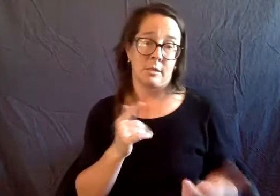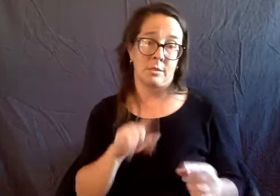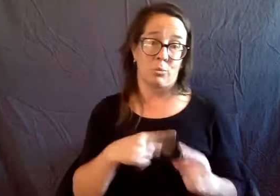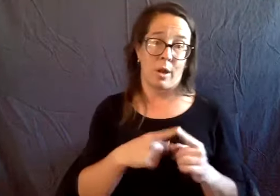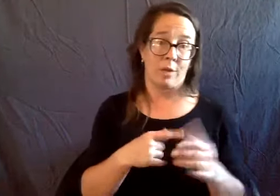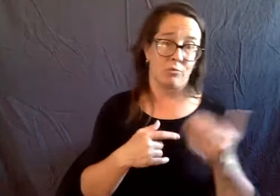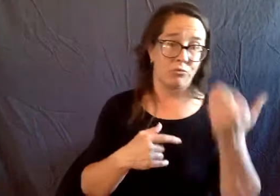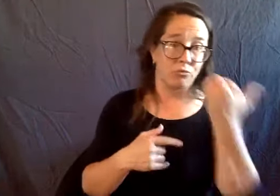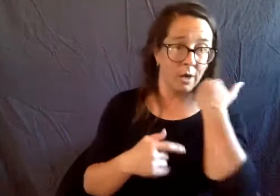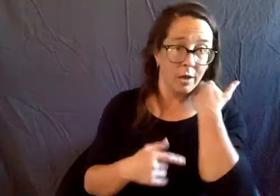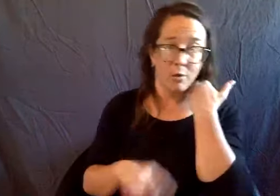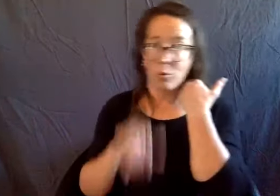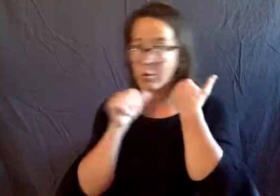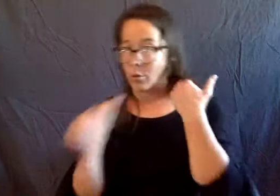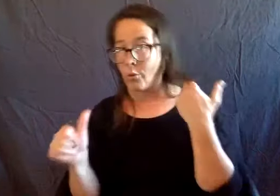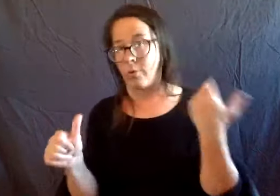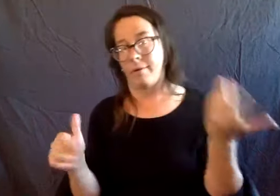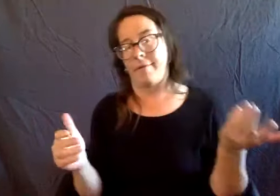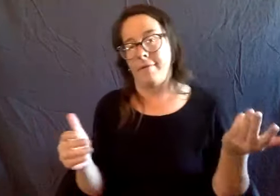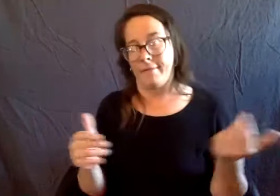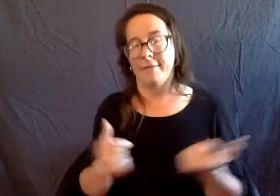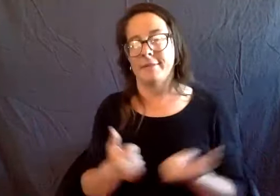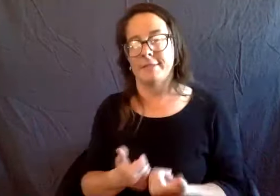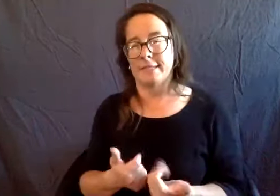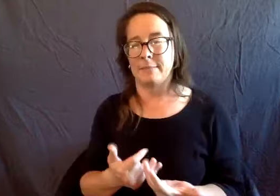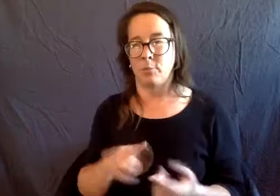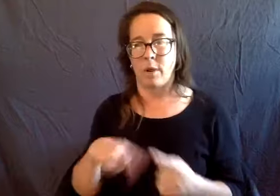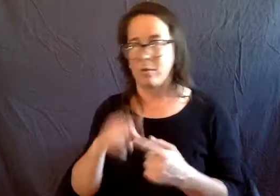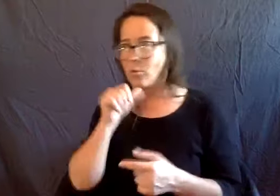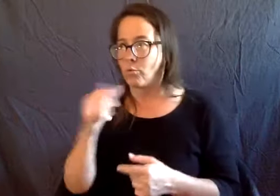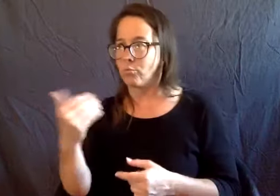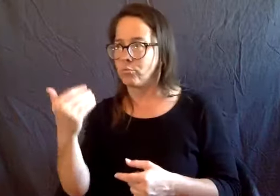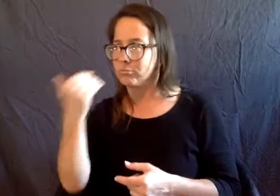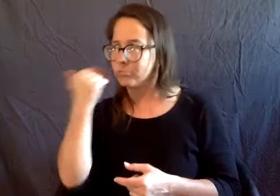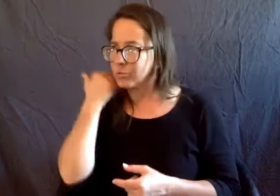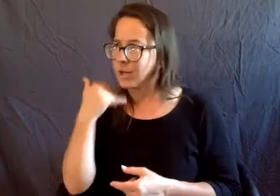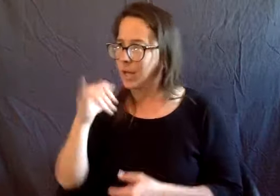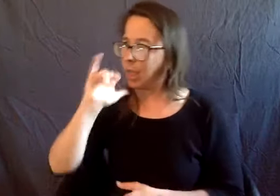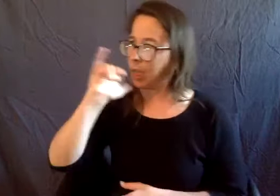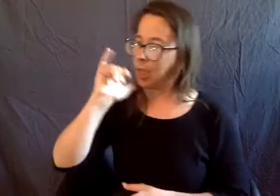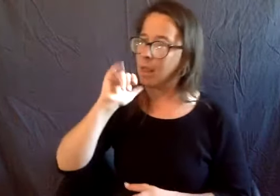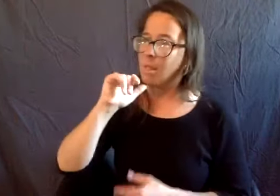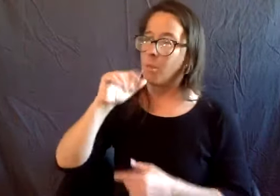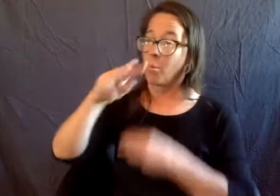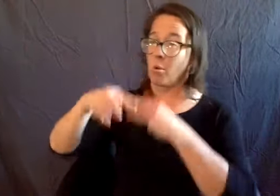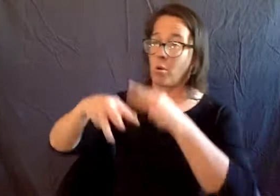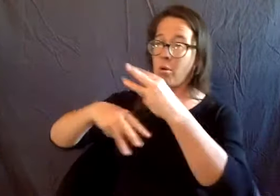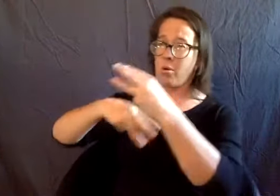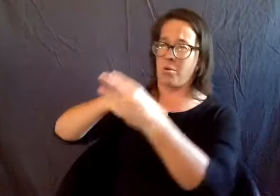just when I drink it and when I don't. But when I don't drink it, it's like the world just gets uglier and things tighten up on